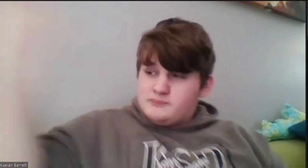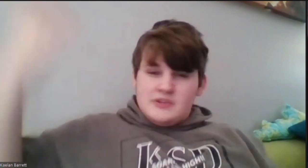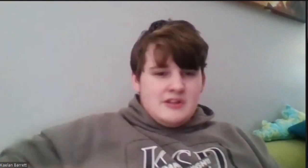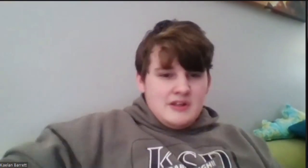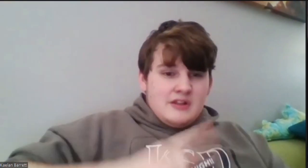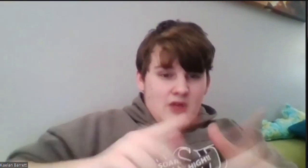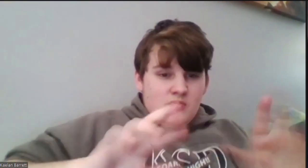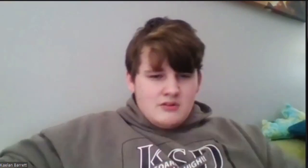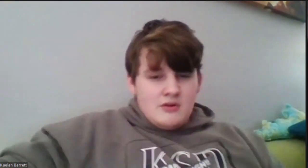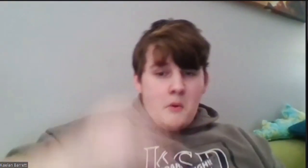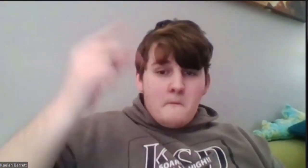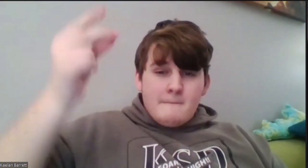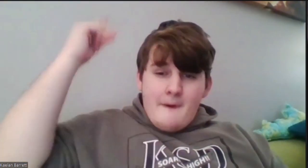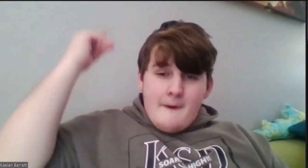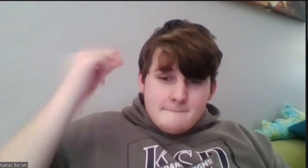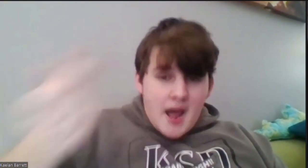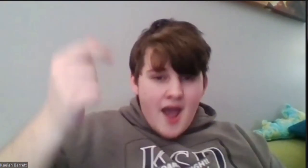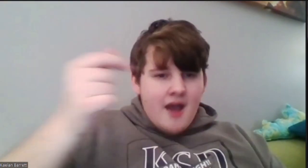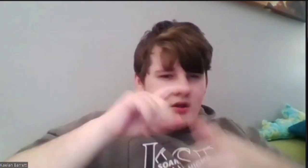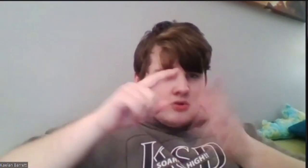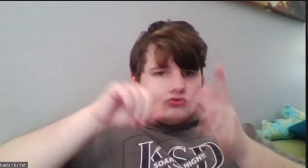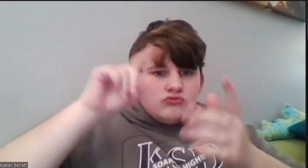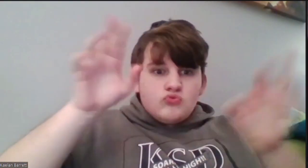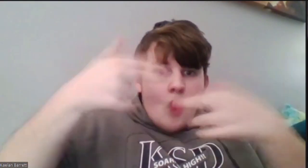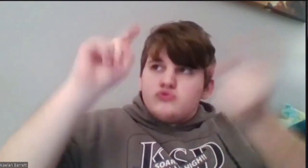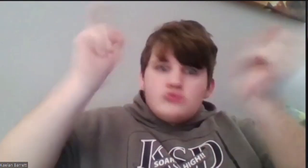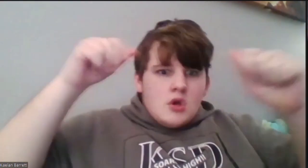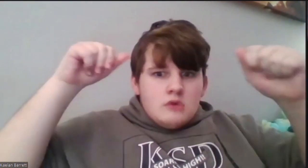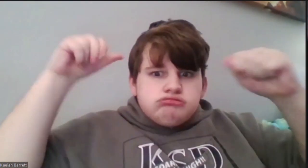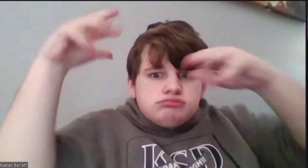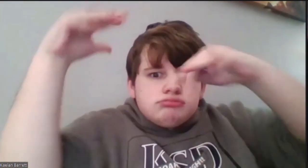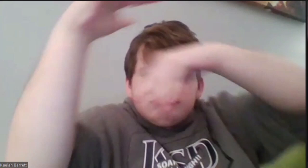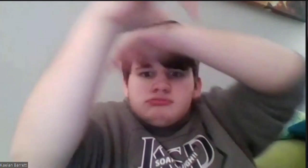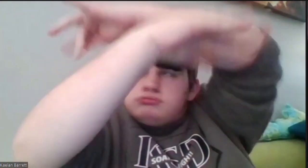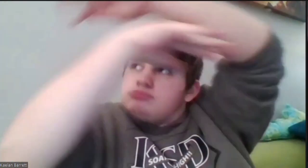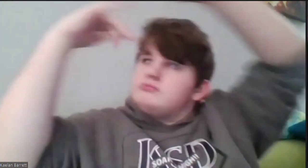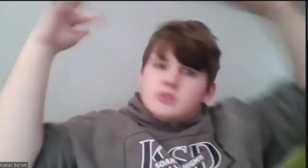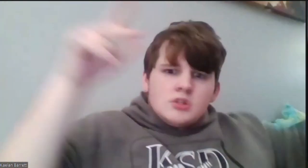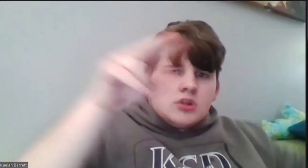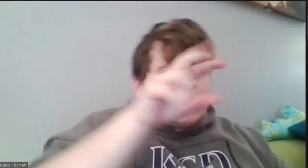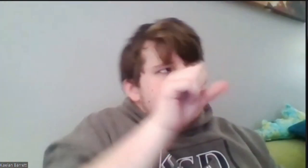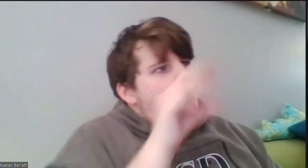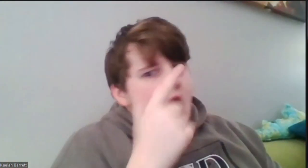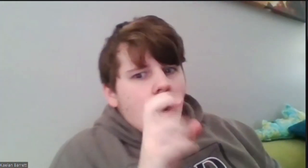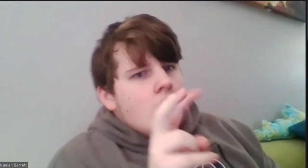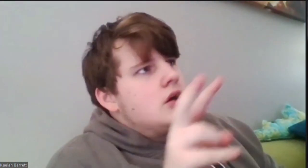And so there he is eating away, and Scrooge says, "All right." And then boom, the room starts spinning, the whole